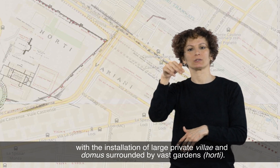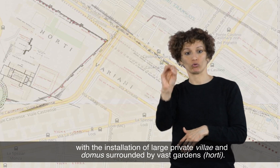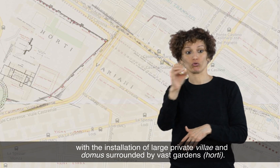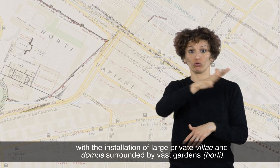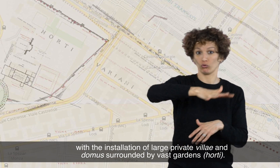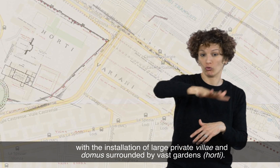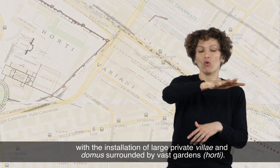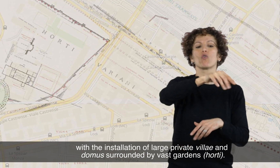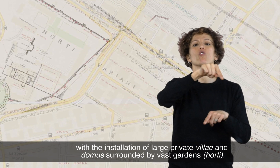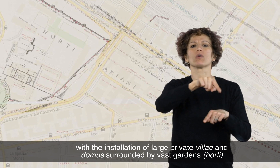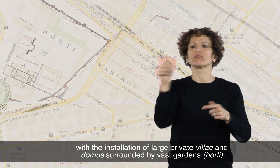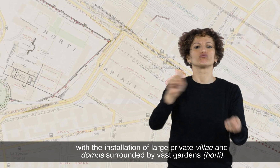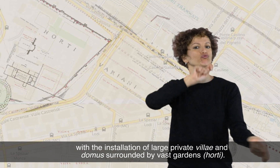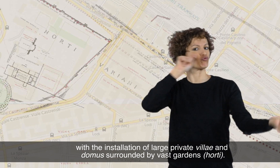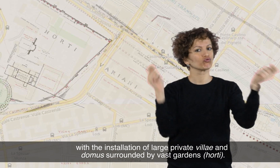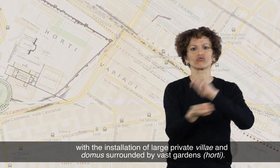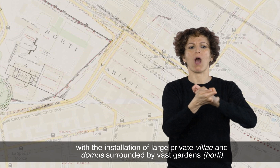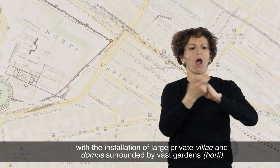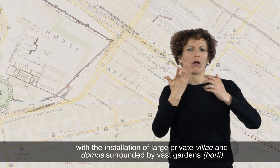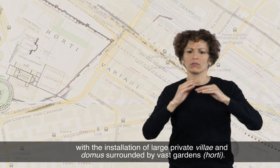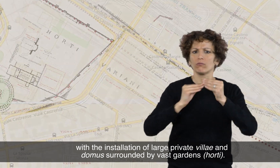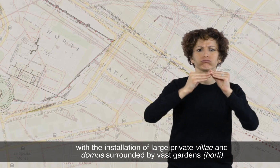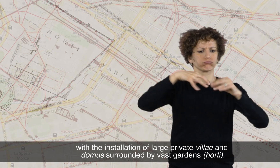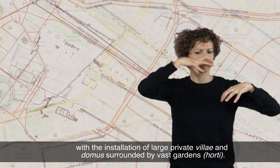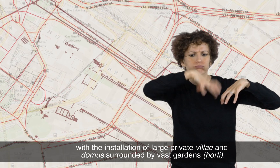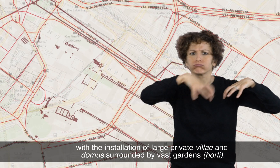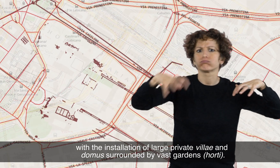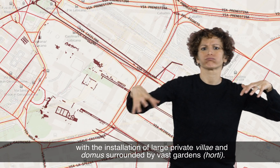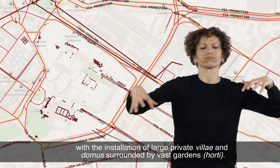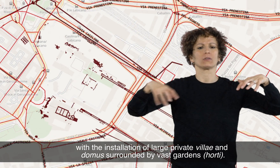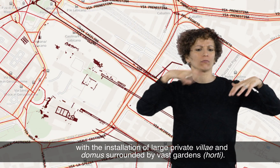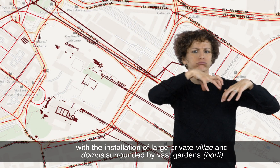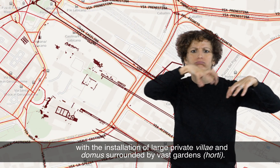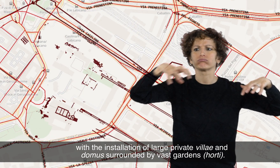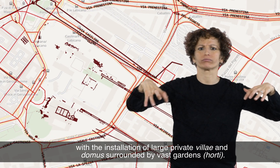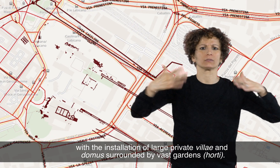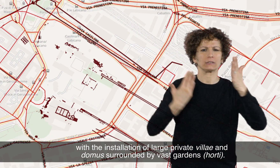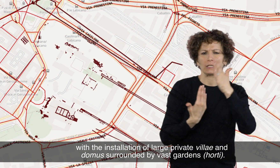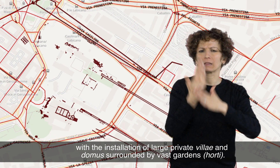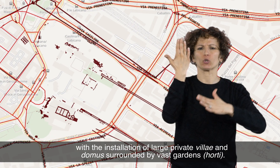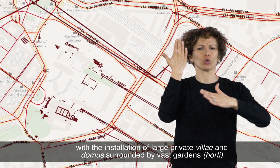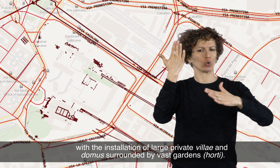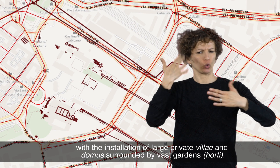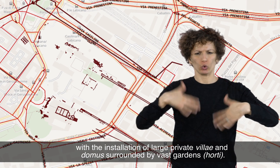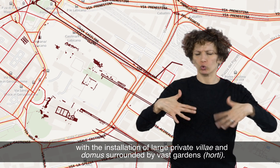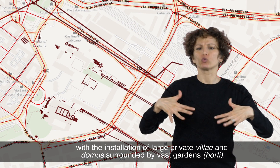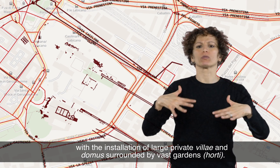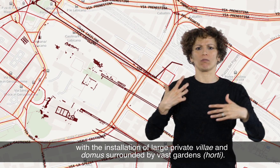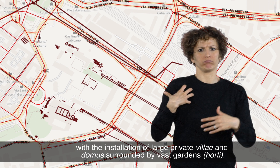large private villae and domus, surrounded by vast gardens,